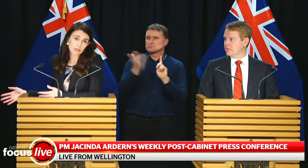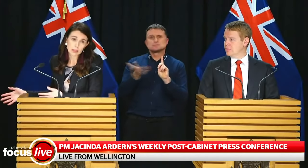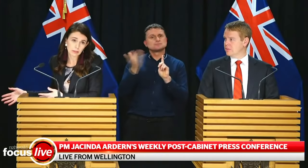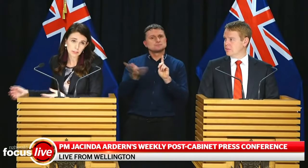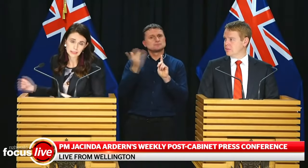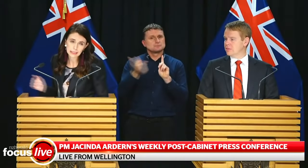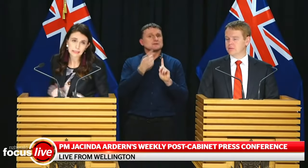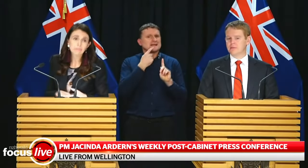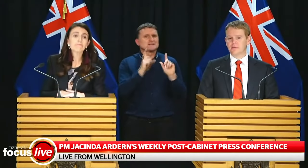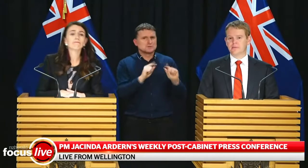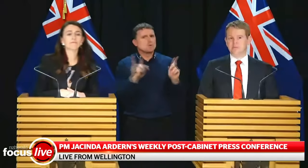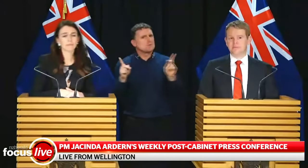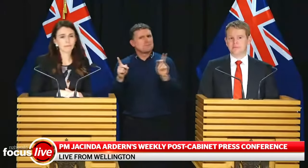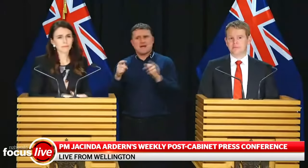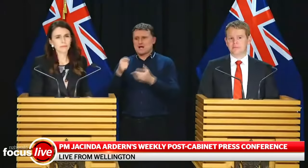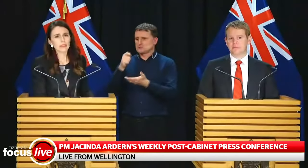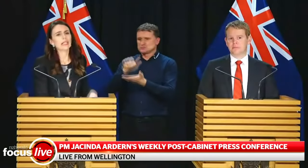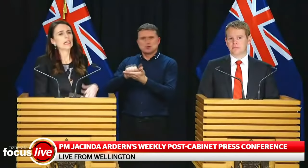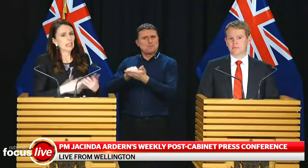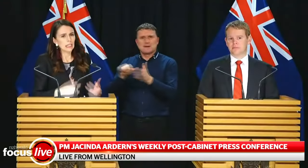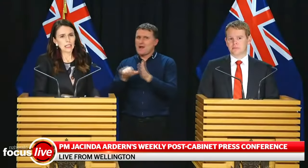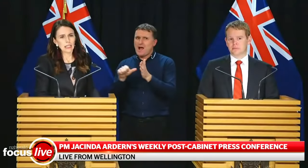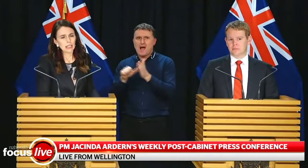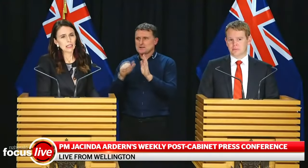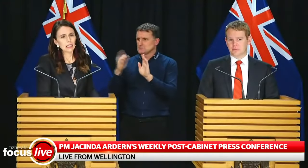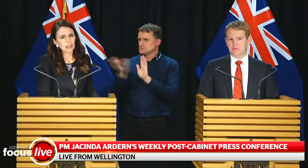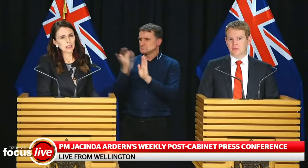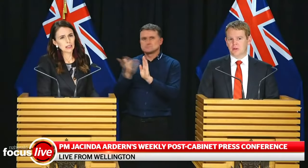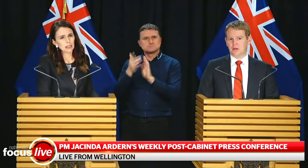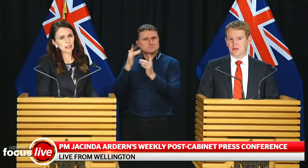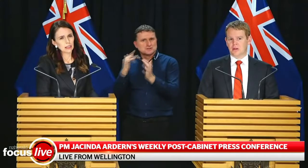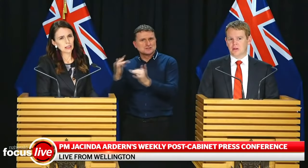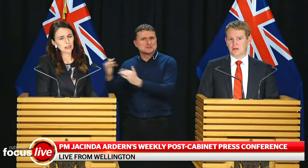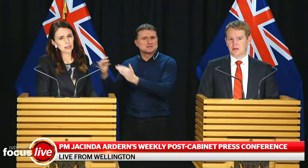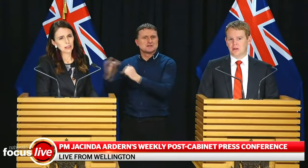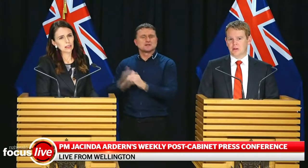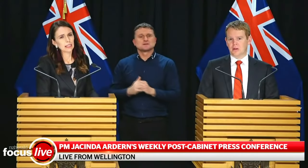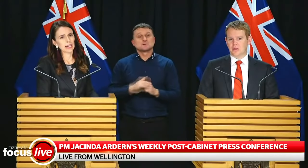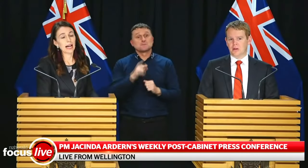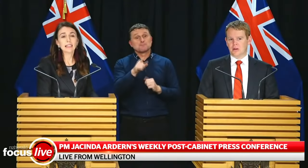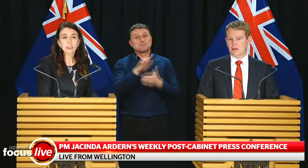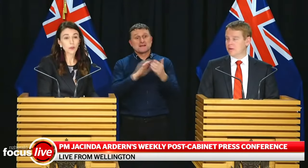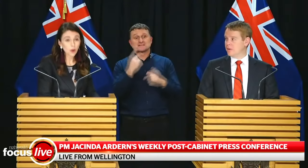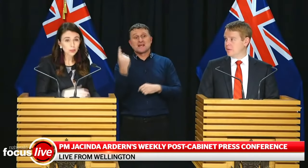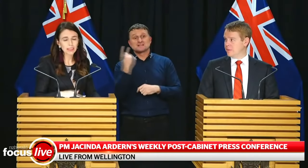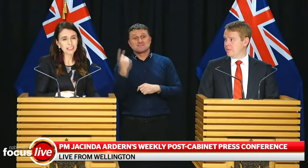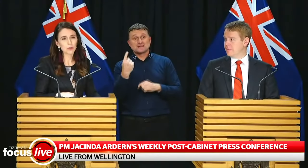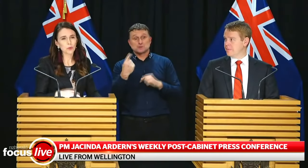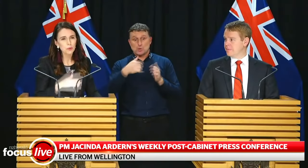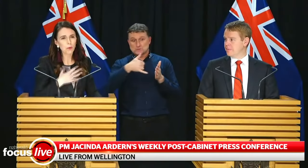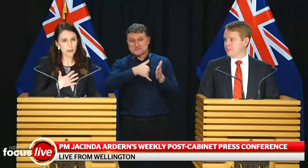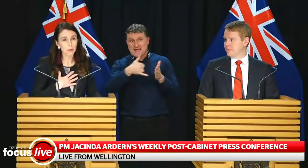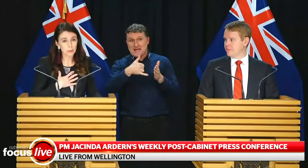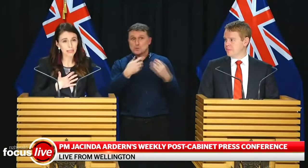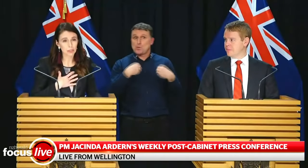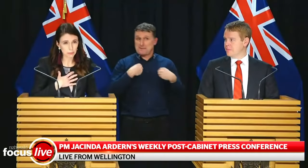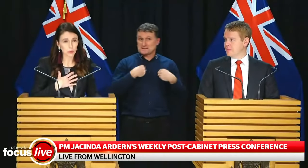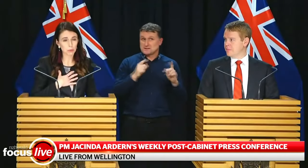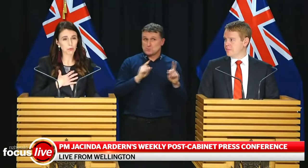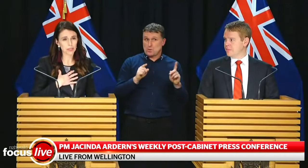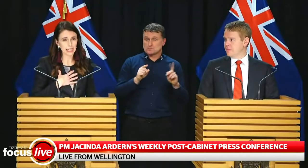retail environment, for instance. Well, who would be liable? Would it be the individual who doesn't scan, or would it be the business? Yeah, and so ultimately, of course, we want people to